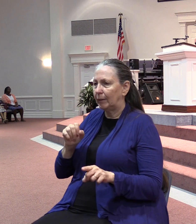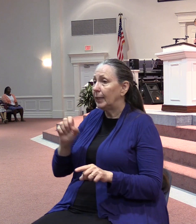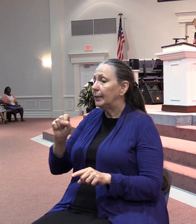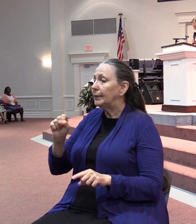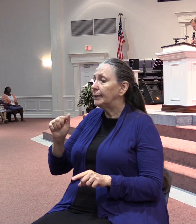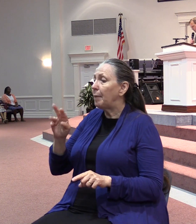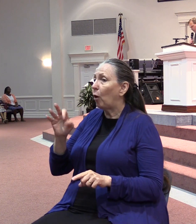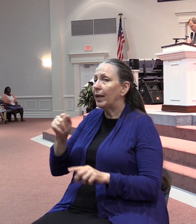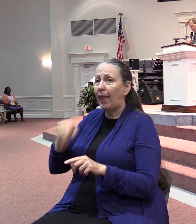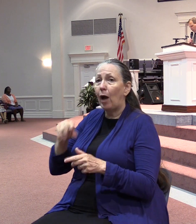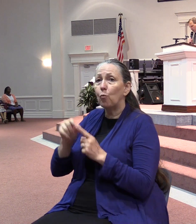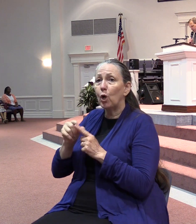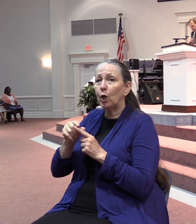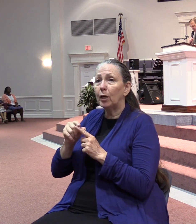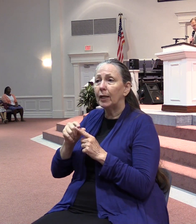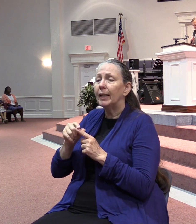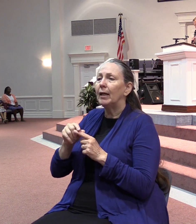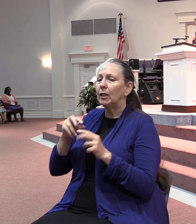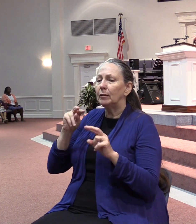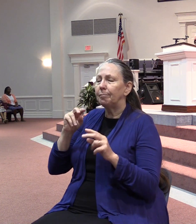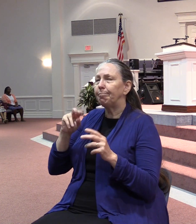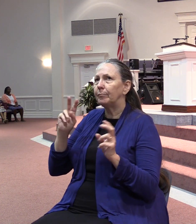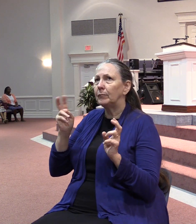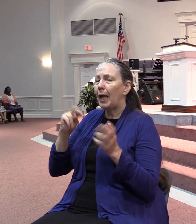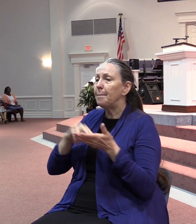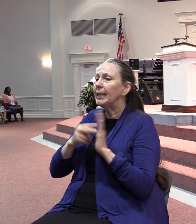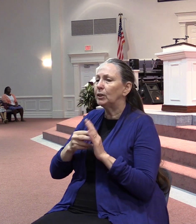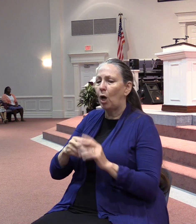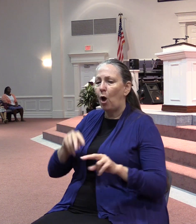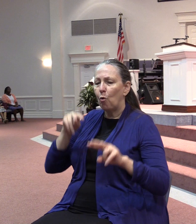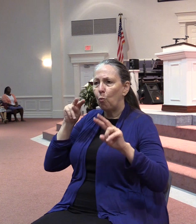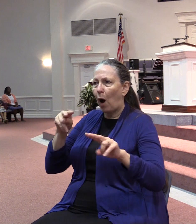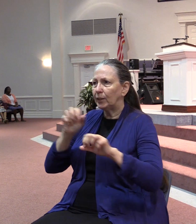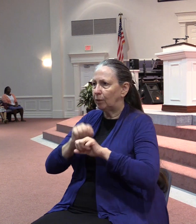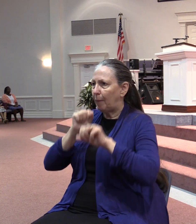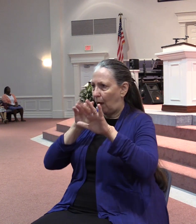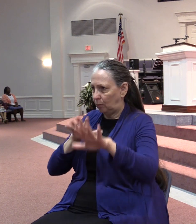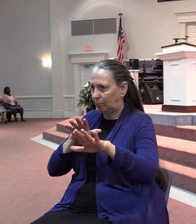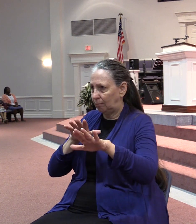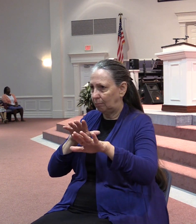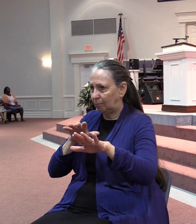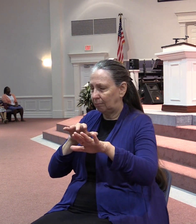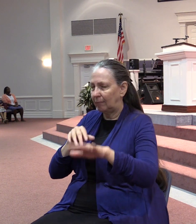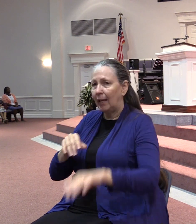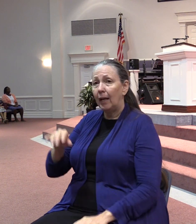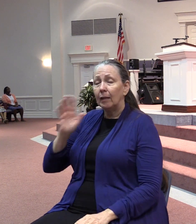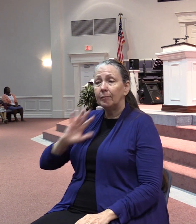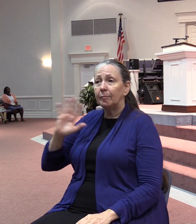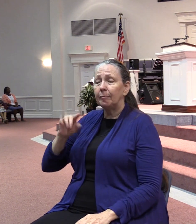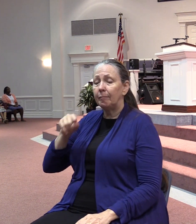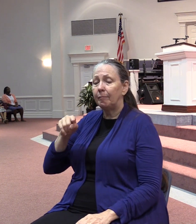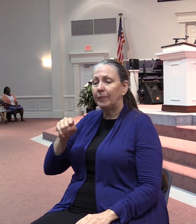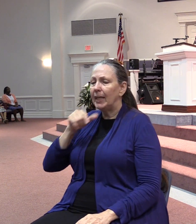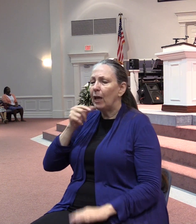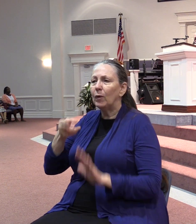mountain. The origin of the city dates back to the days of the patriarchs, even though at that particular time it